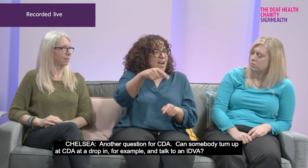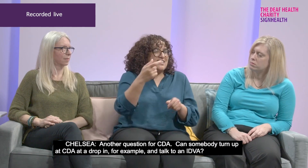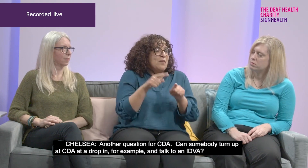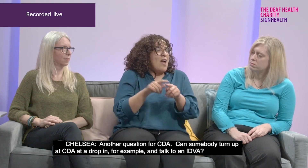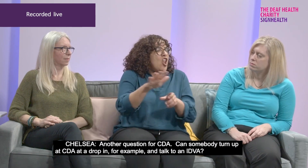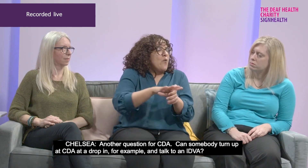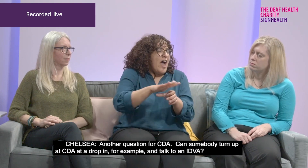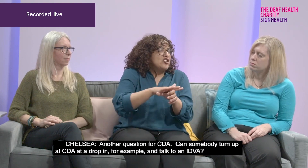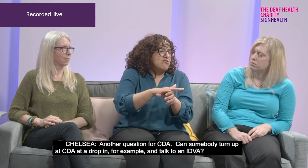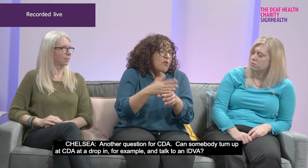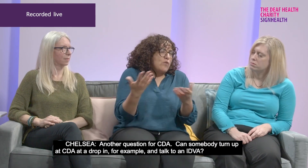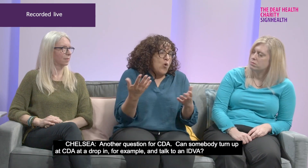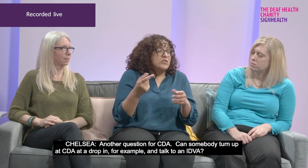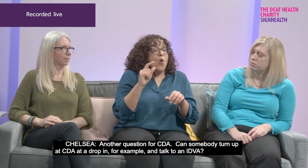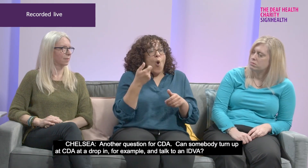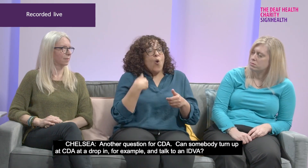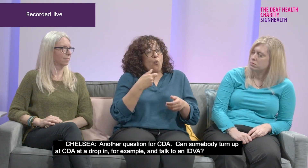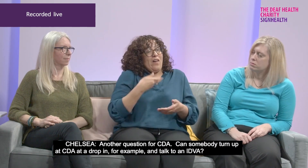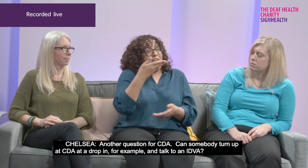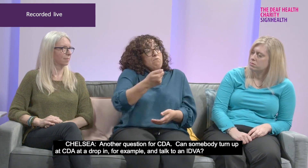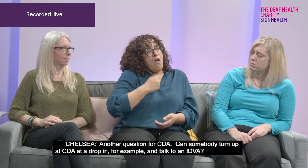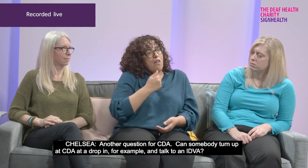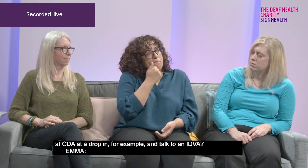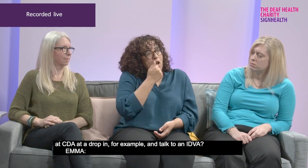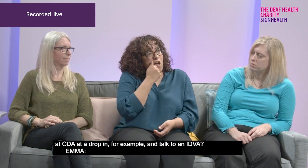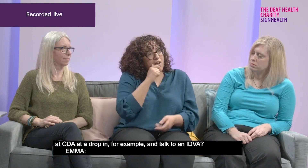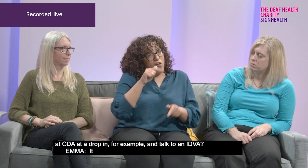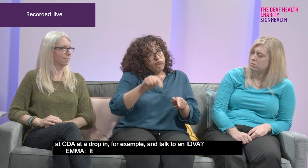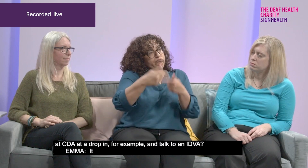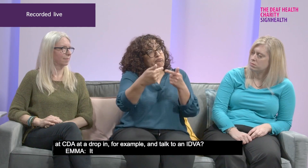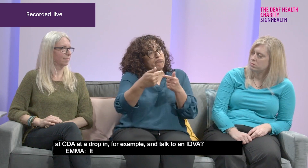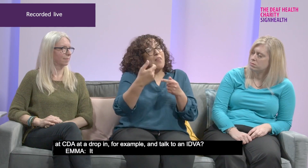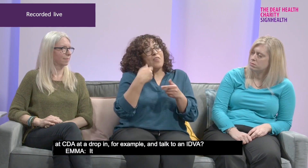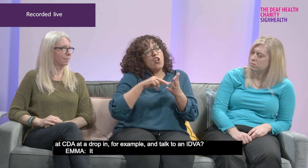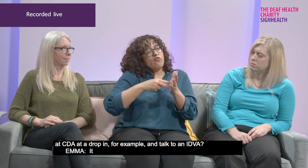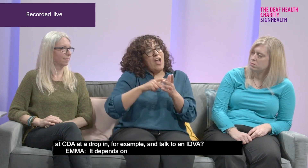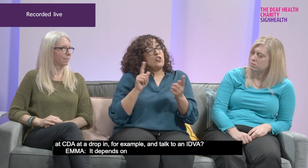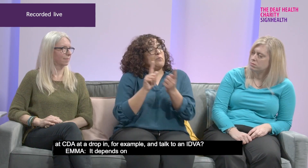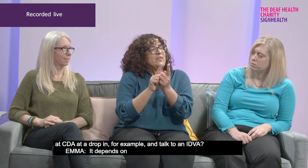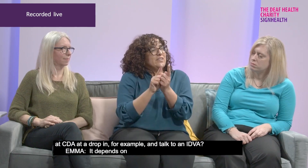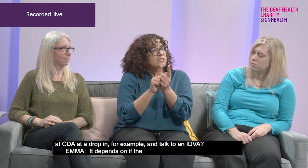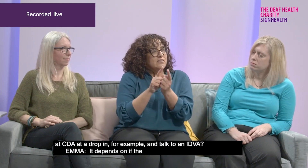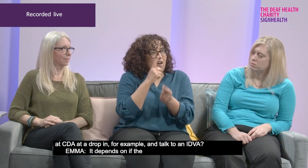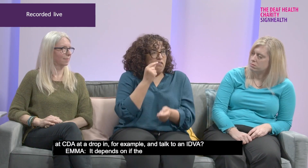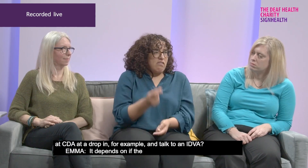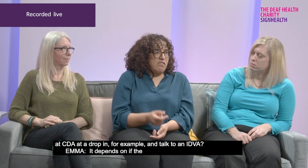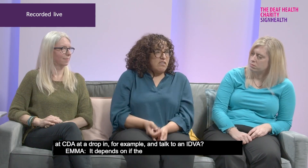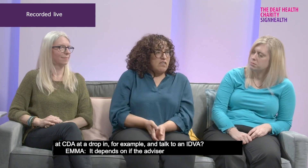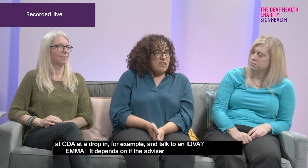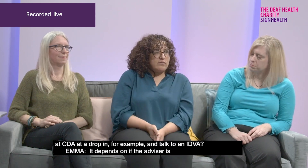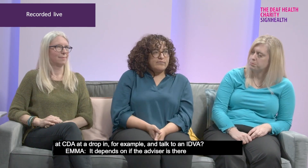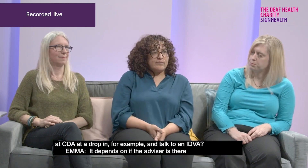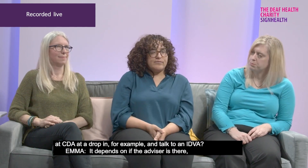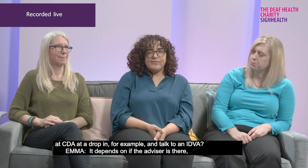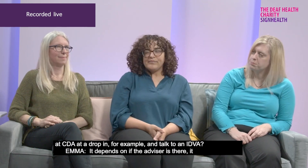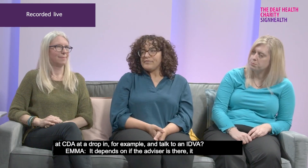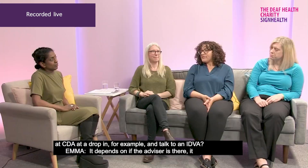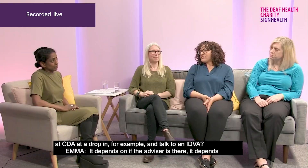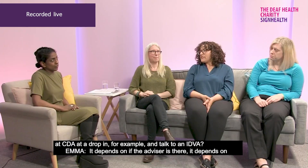there, but you can contact either me or the other advisor in advance and we can try and get there. It obviously depends on the location and our availability